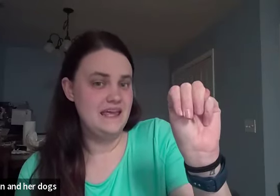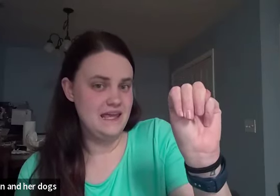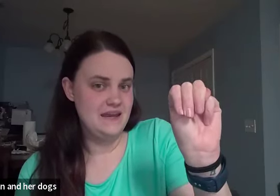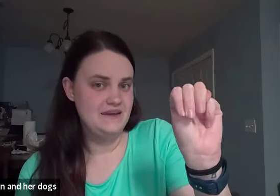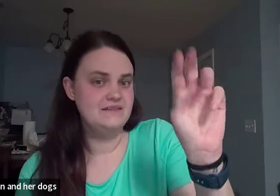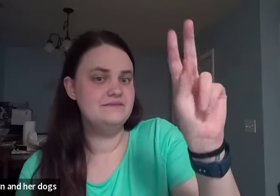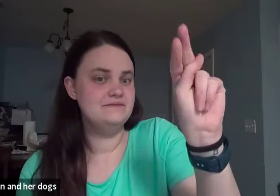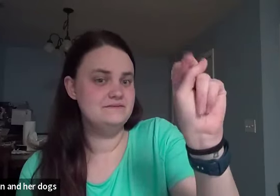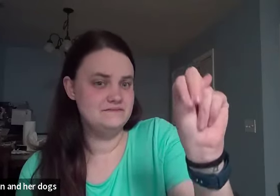N,